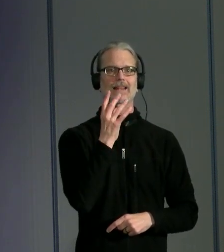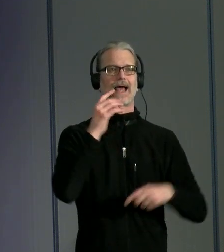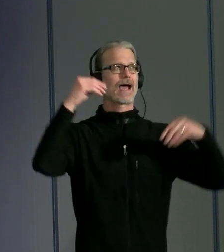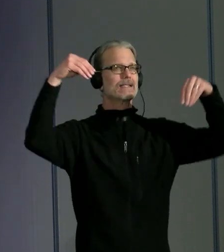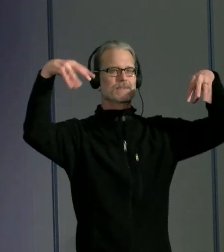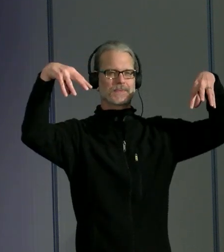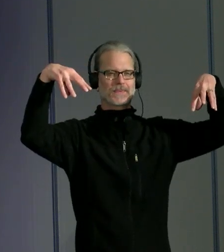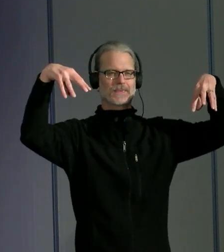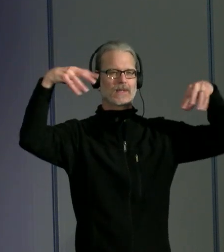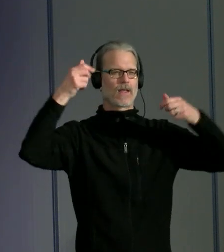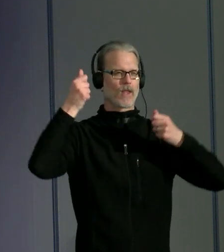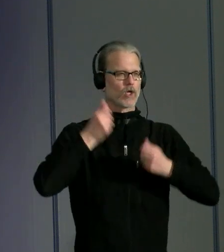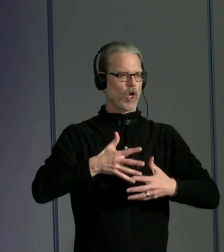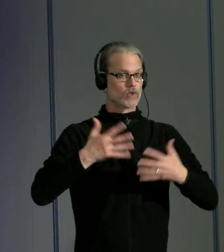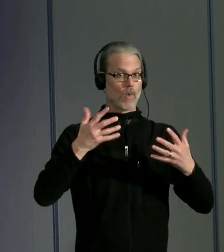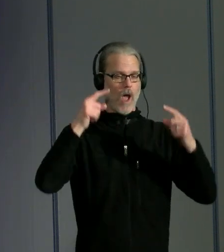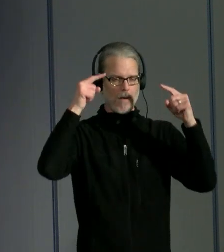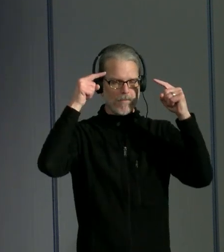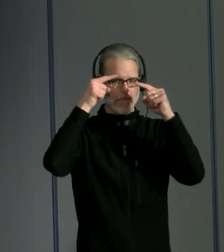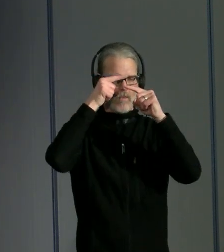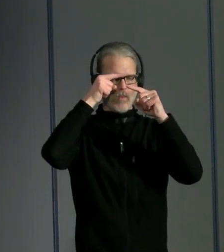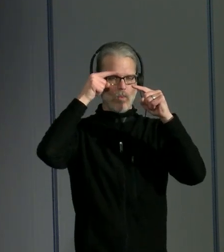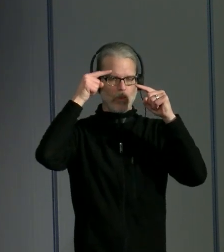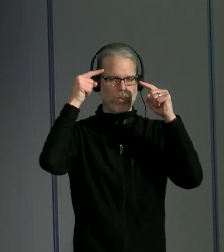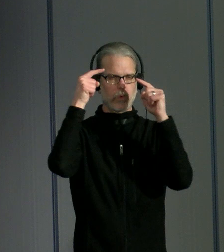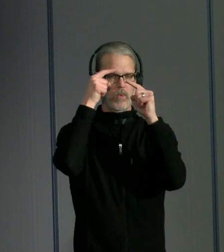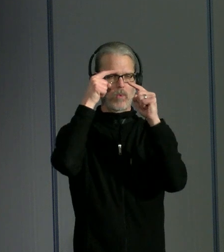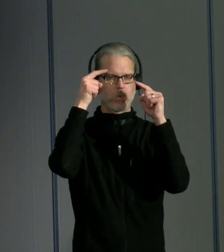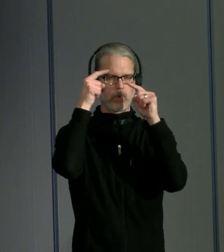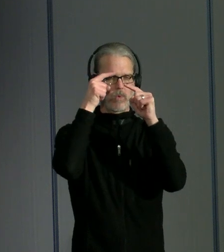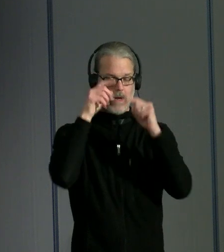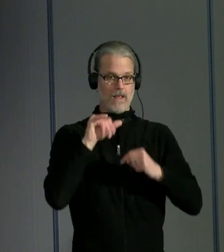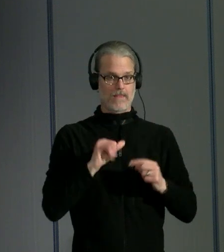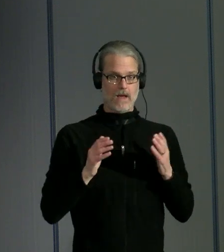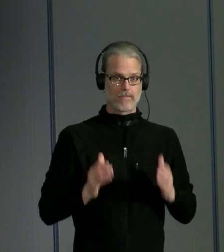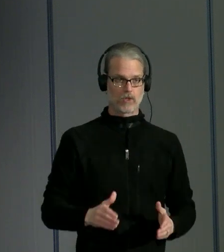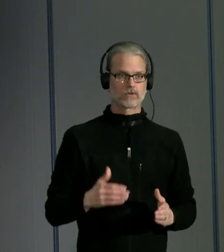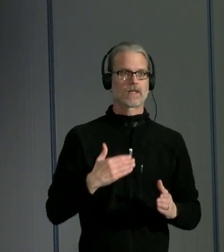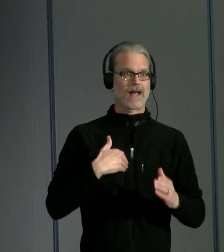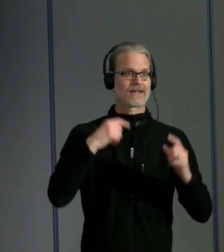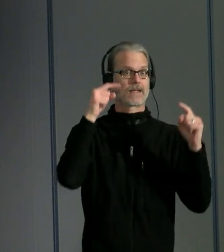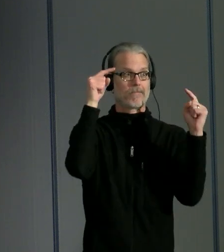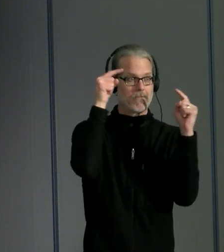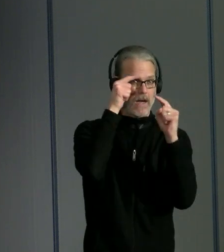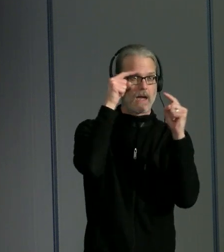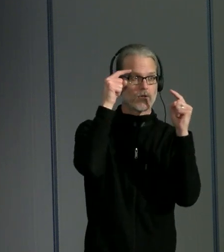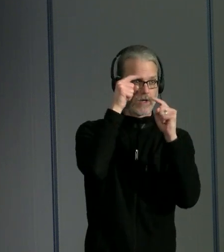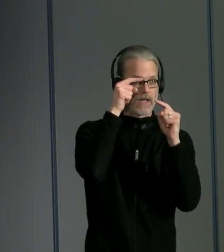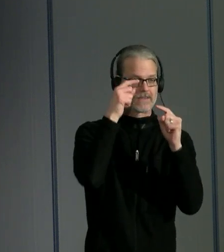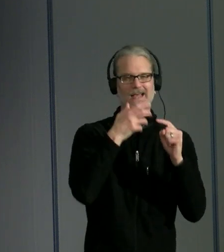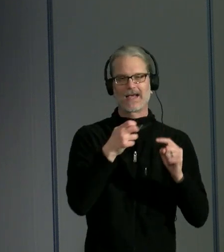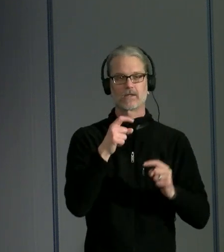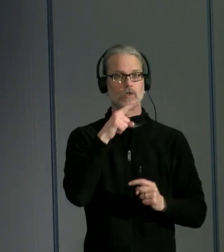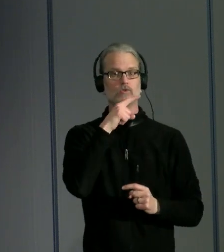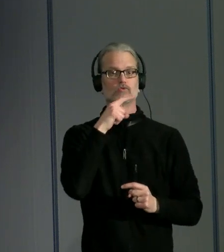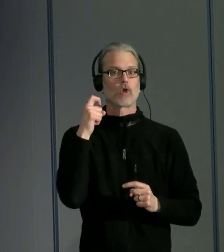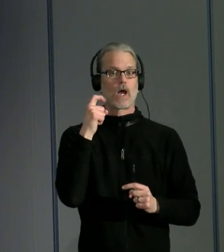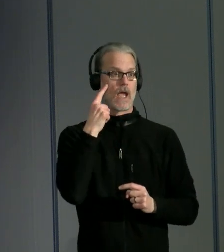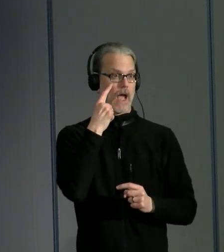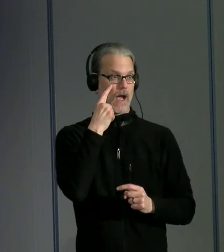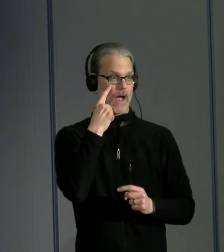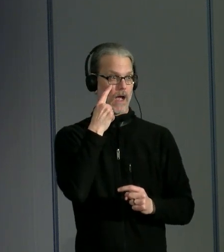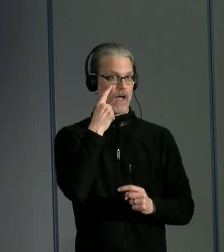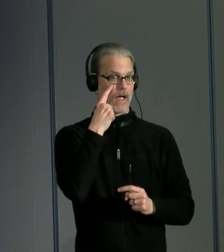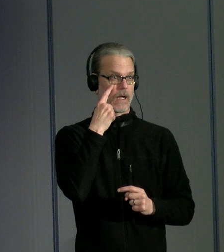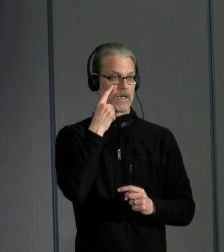caused vision issues and migraines. So this particular person had migraines as well as dry eye and had